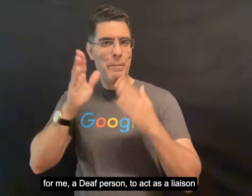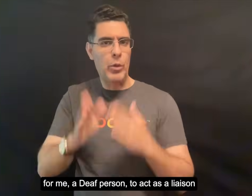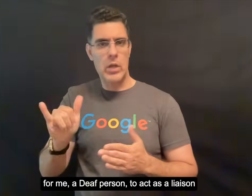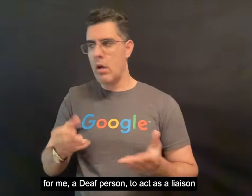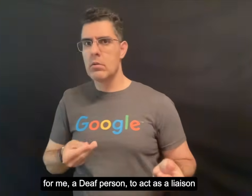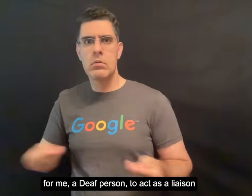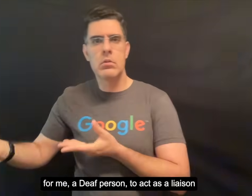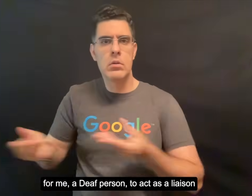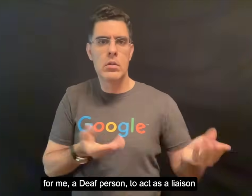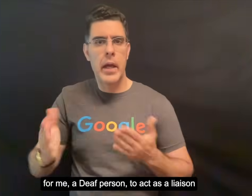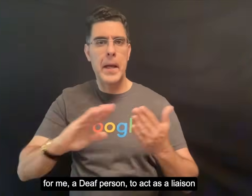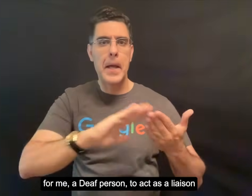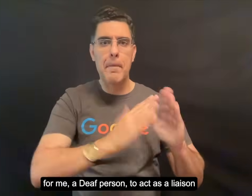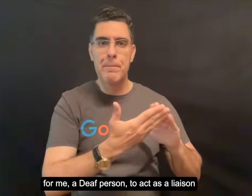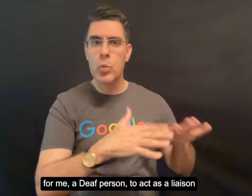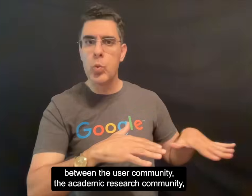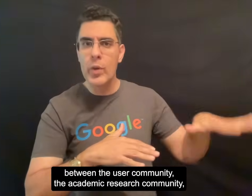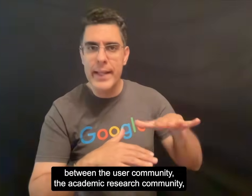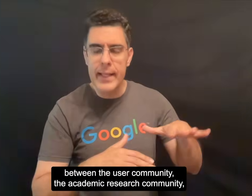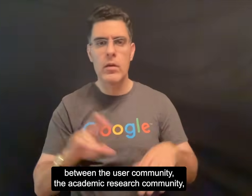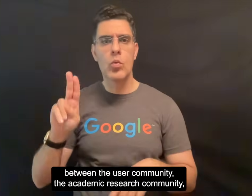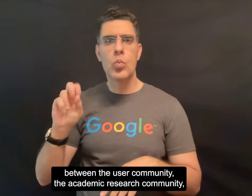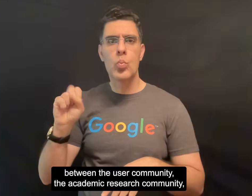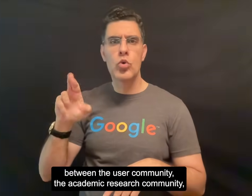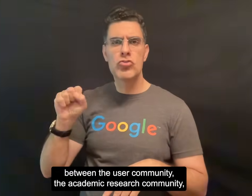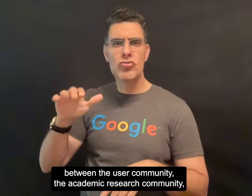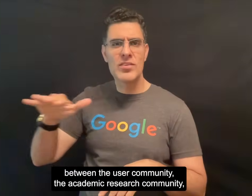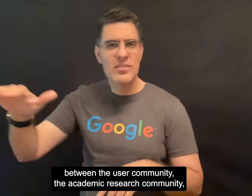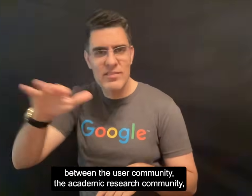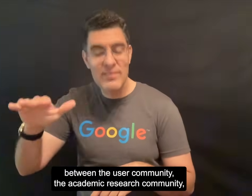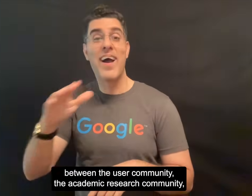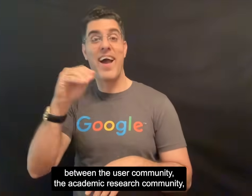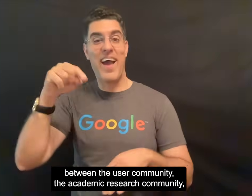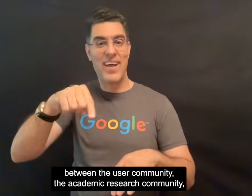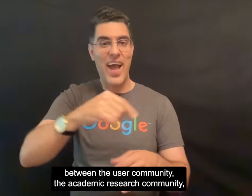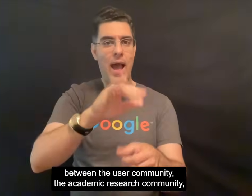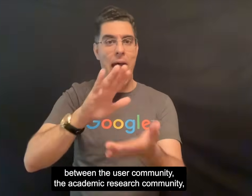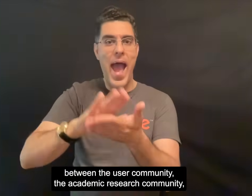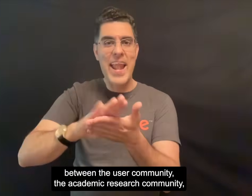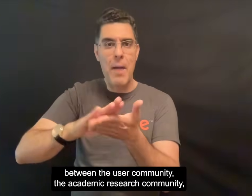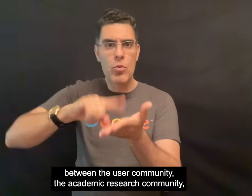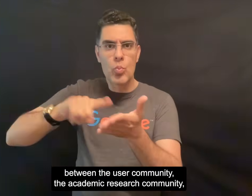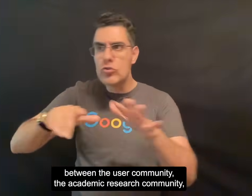position for me, a deaf person, to act as a liaison between the user community, the academic research community,